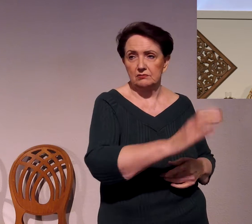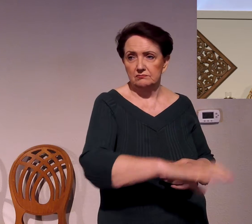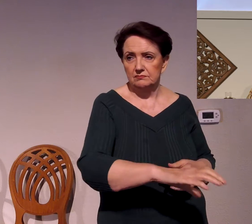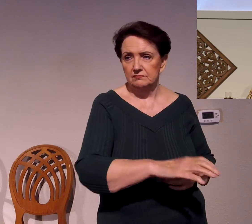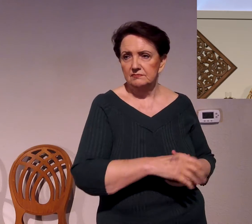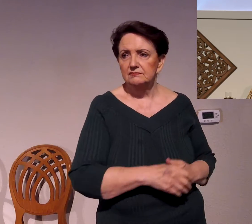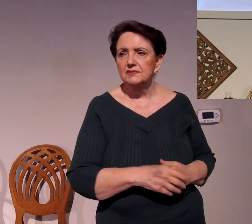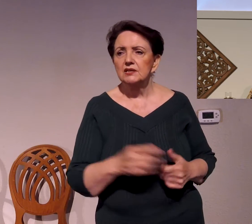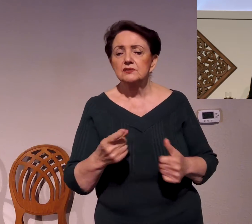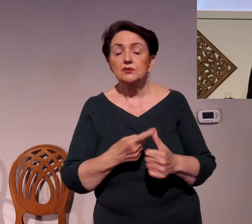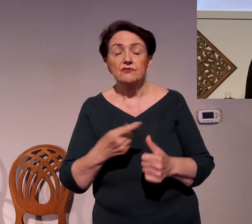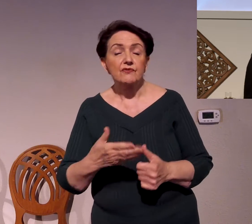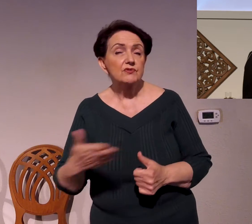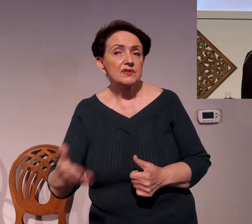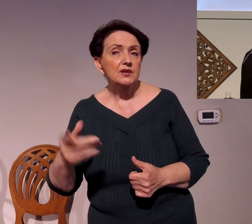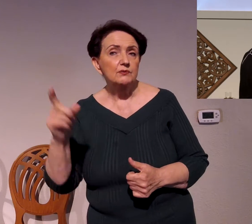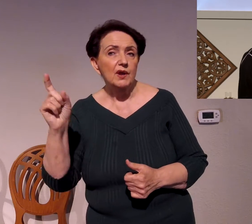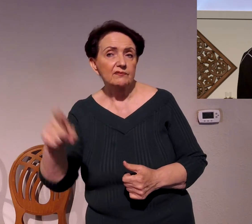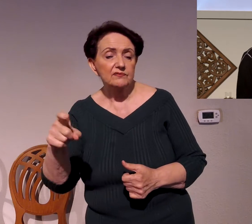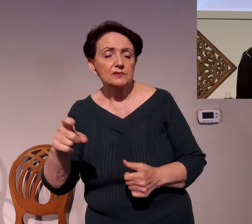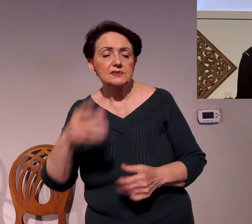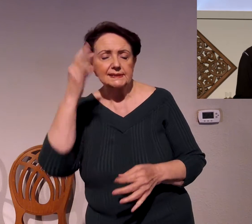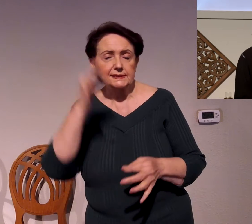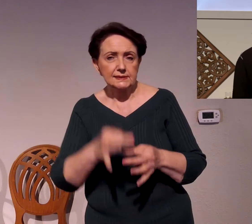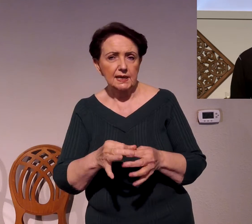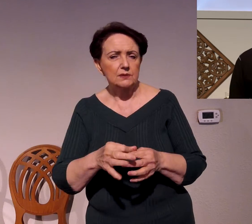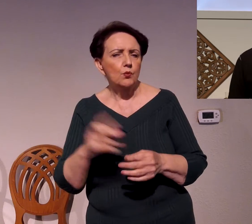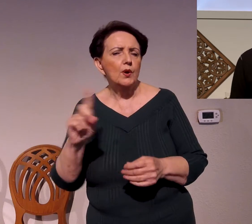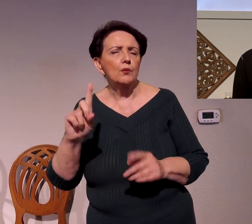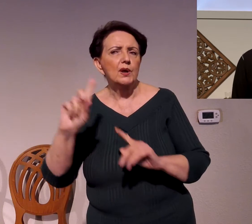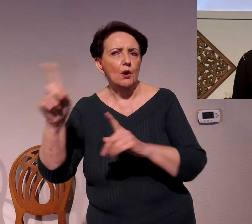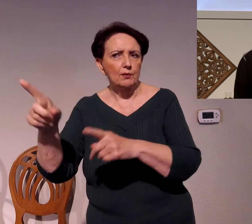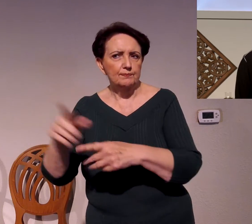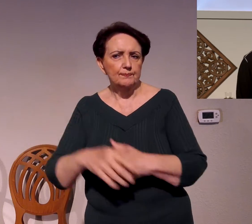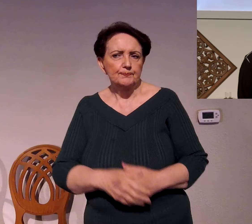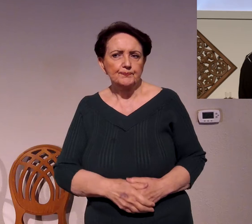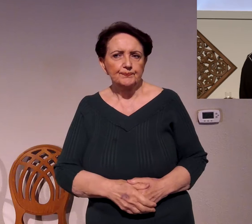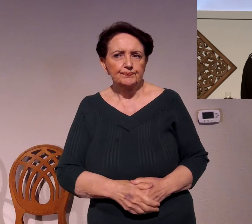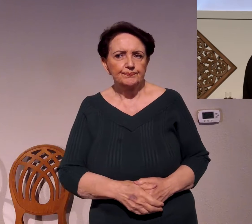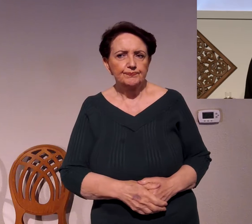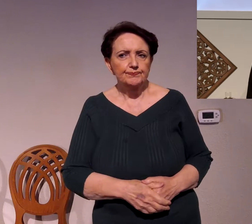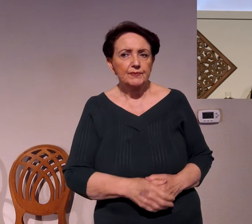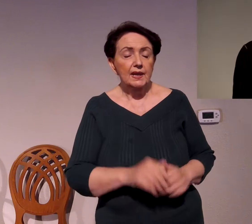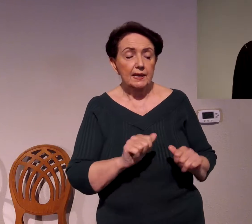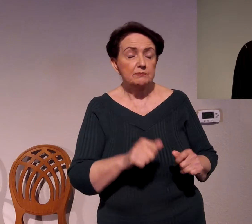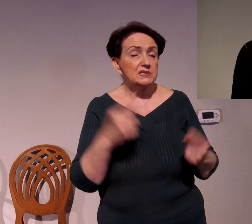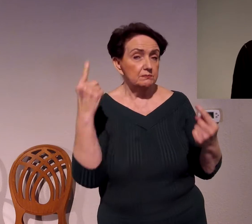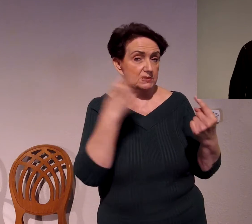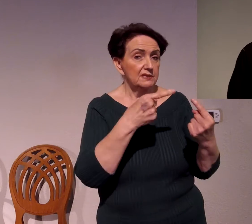is we do, in fact, have to pick a destination. That destination, as I said, can be very